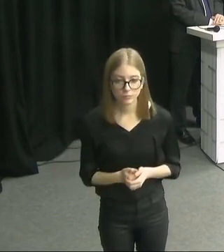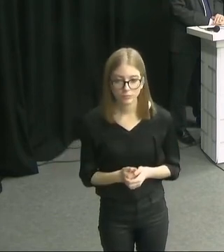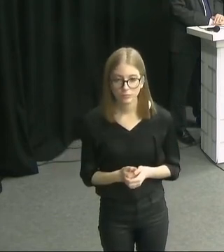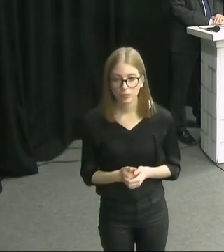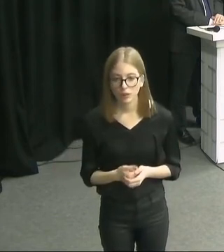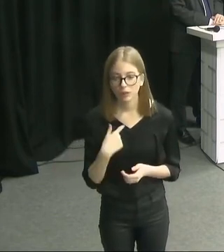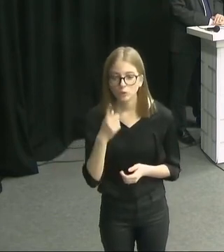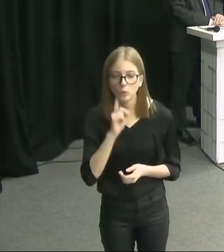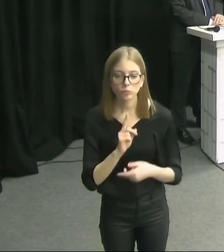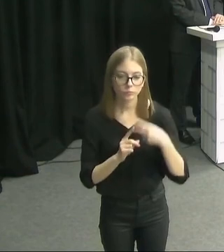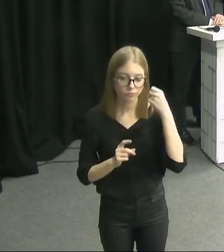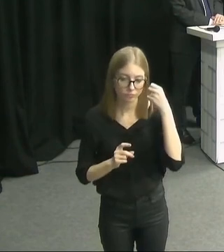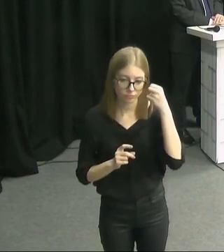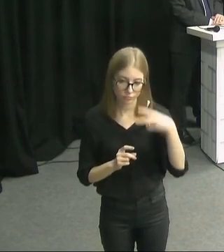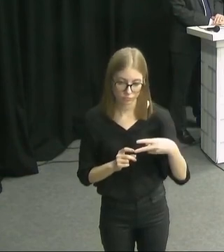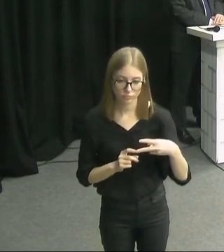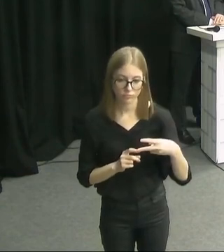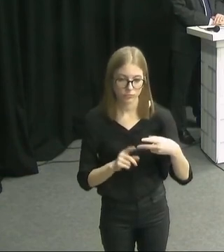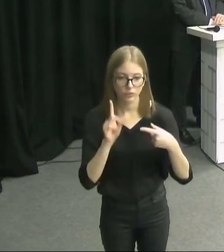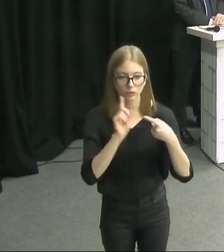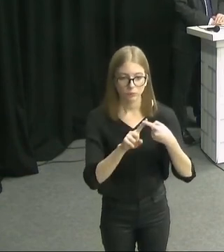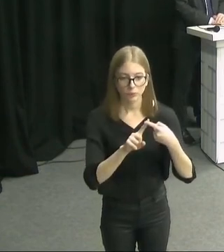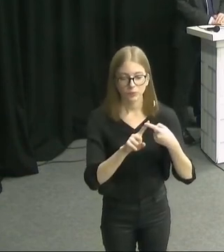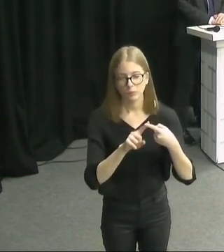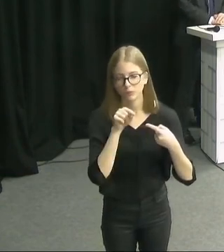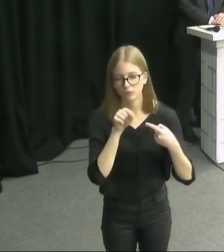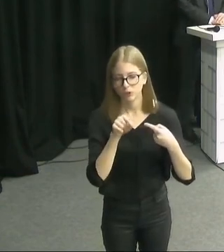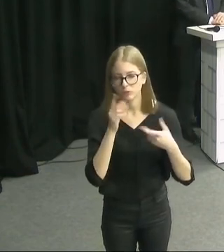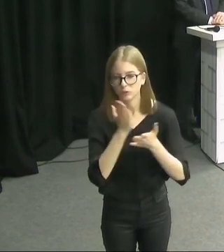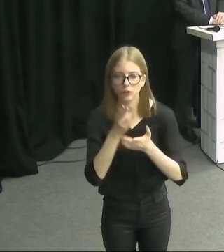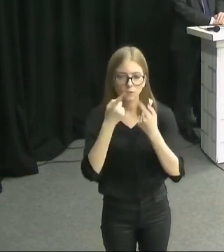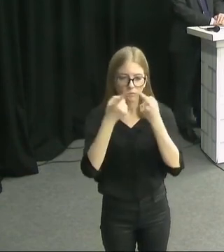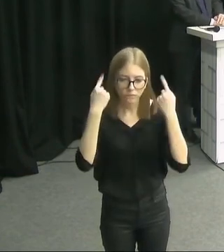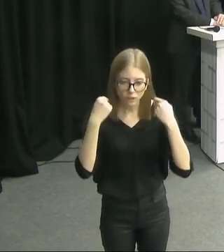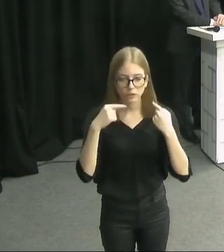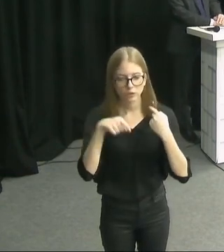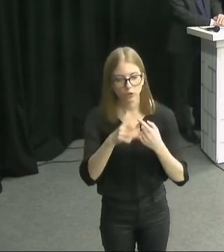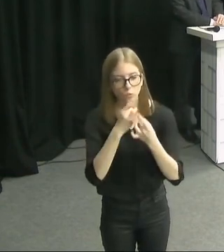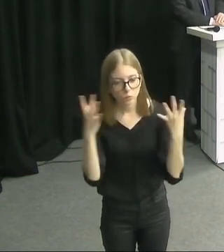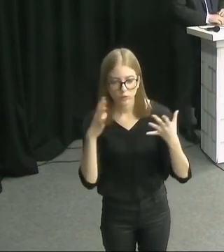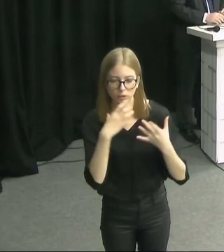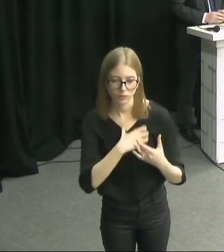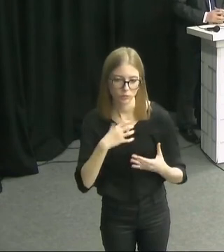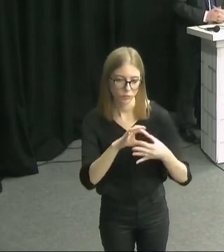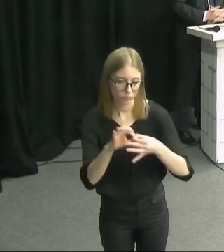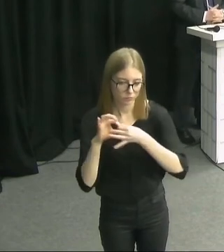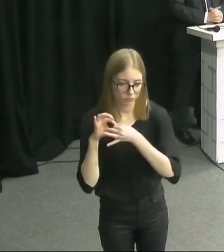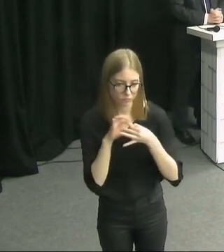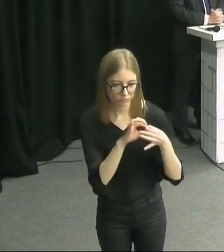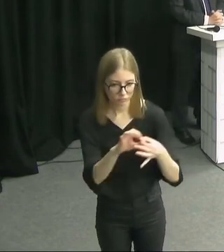doing. Professor Rimvidas, two important aspects. Culture